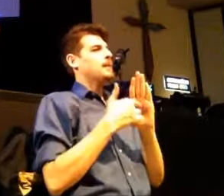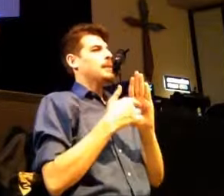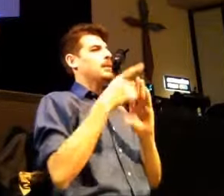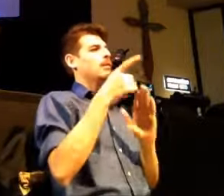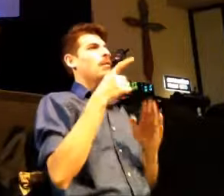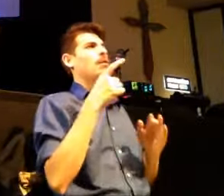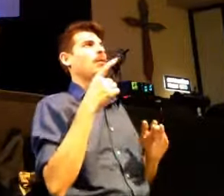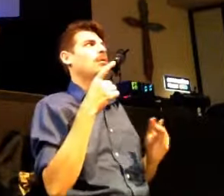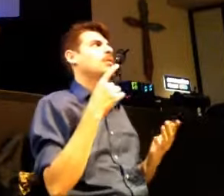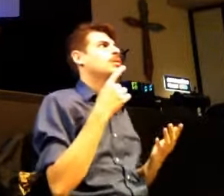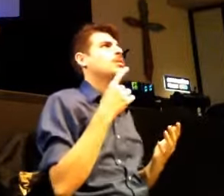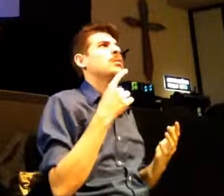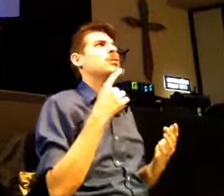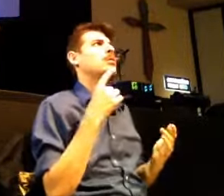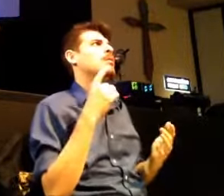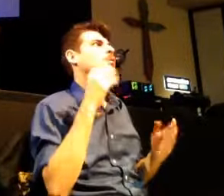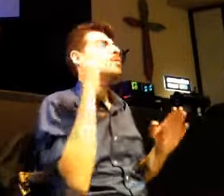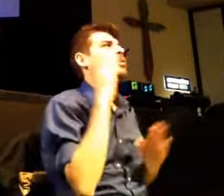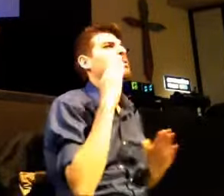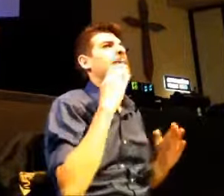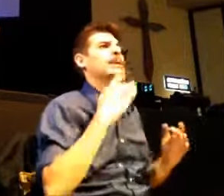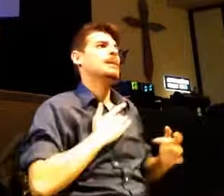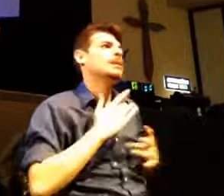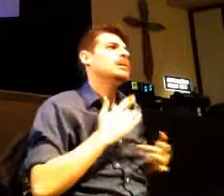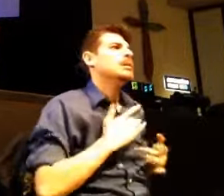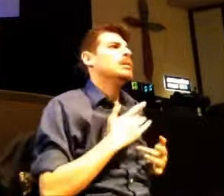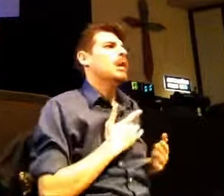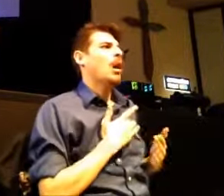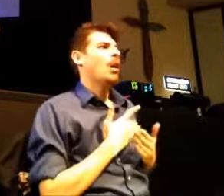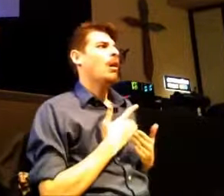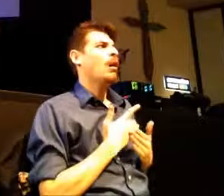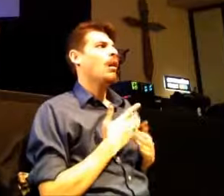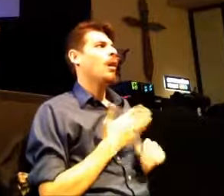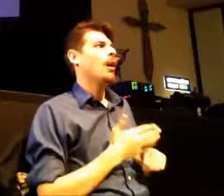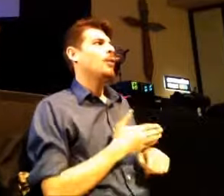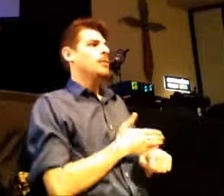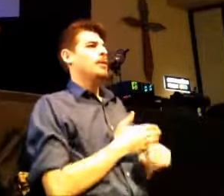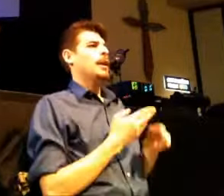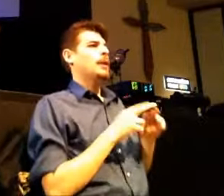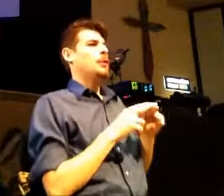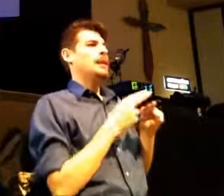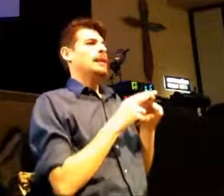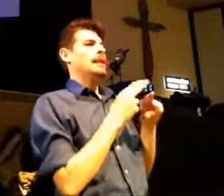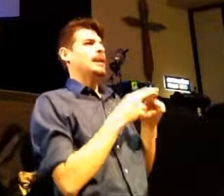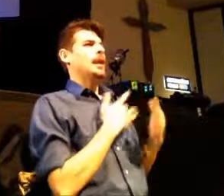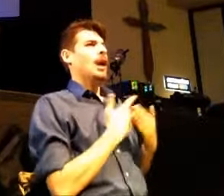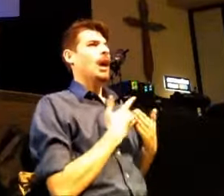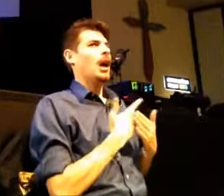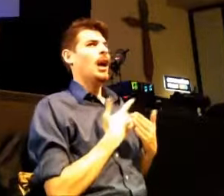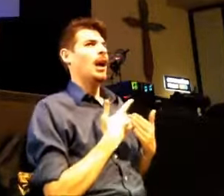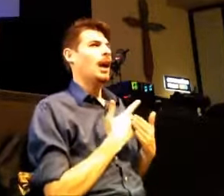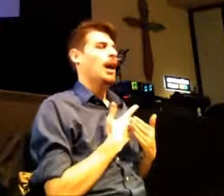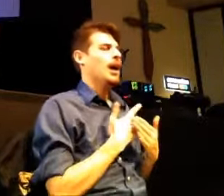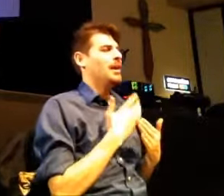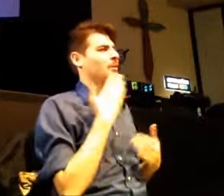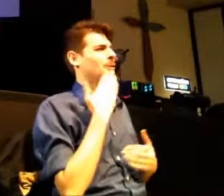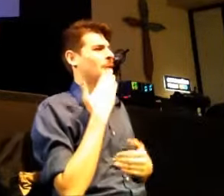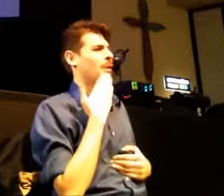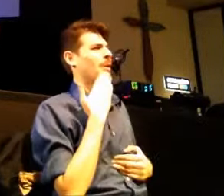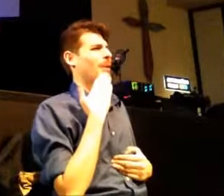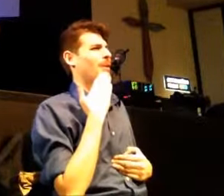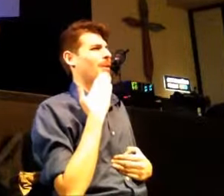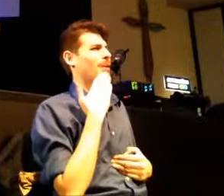nature of anxiety. You know, studies have shown that it is a